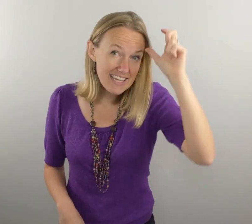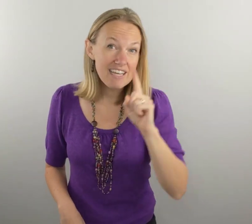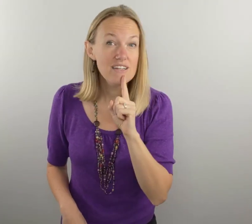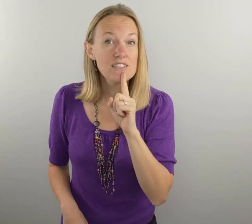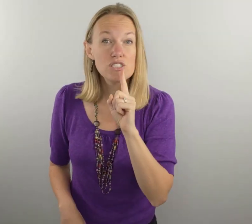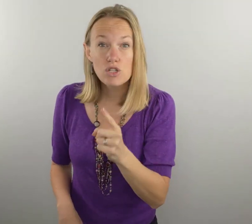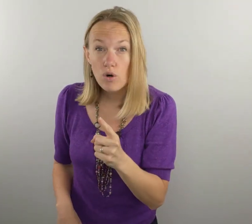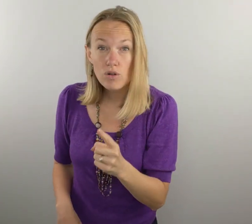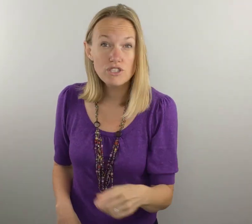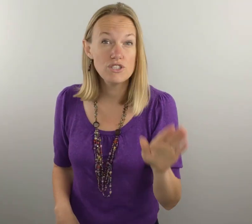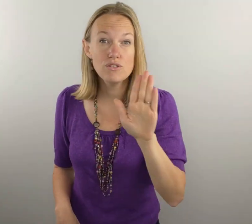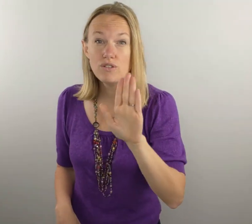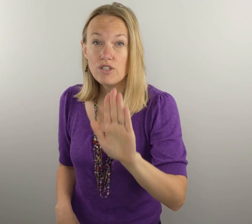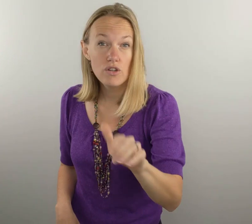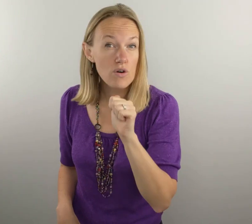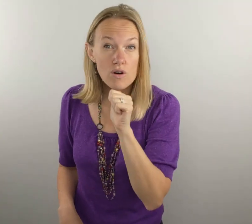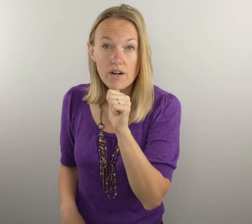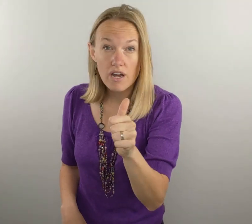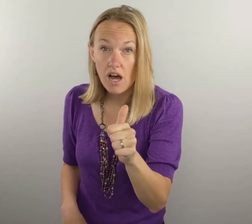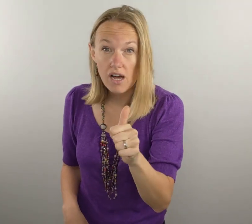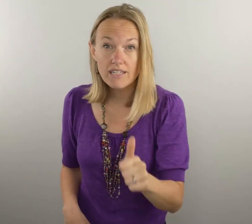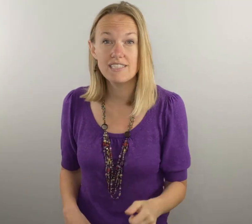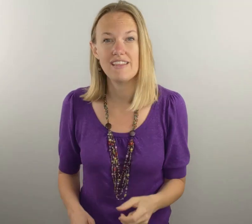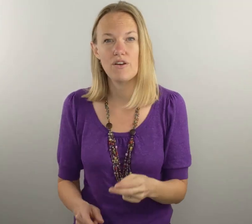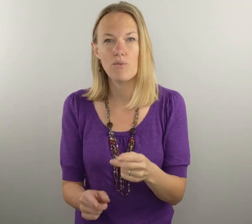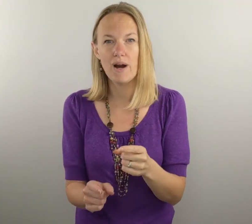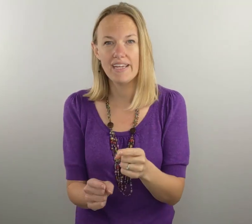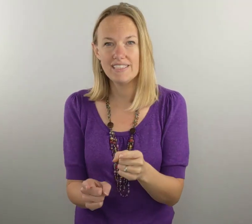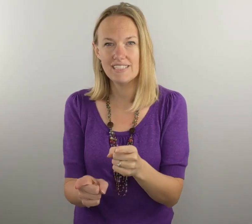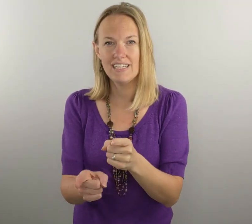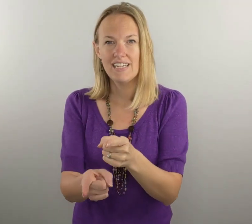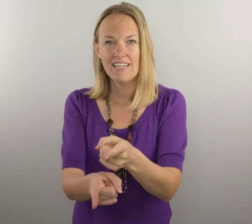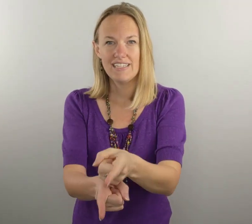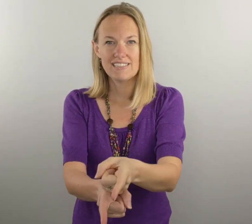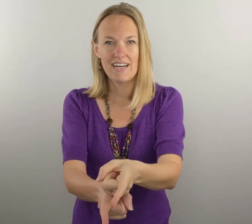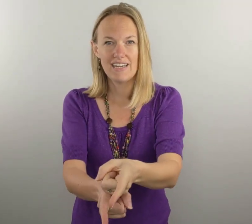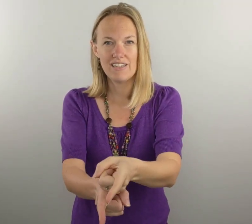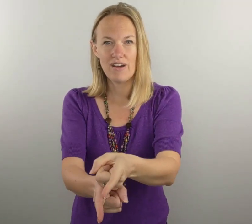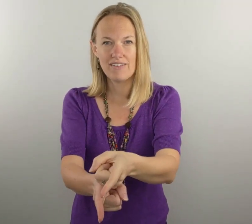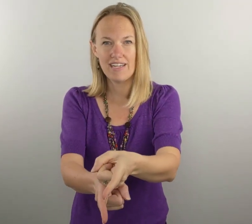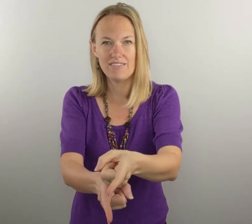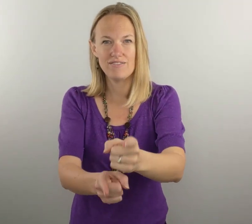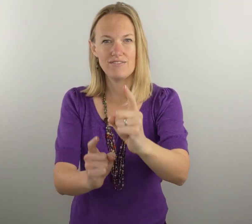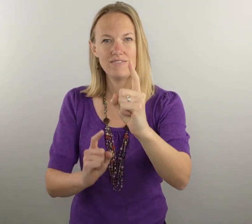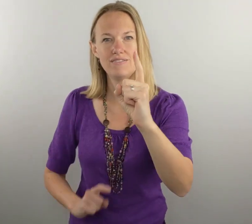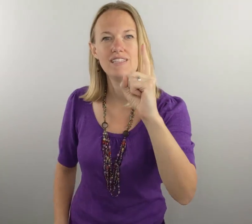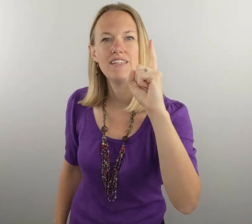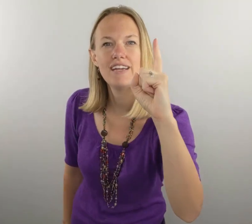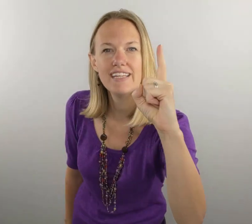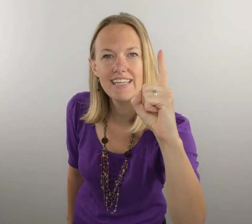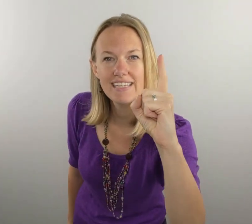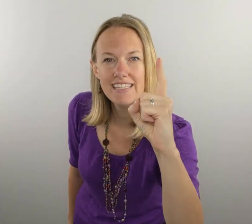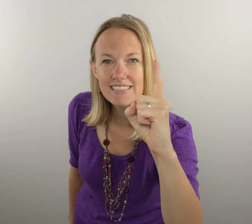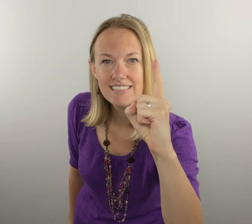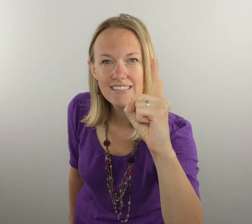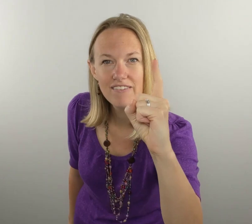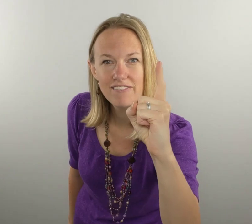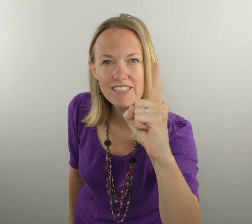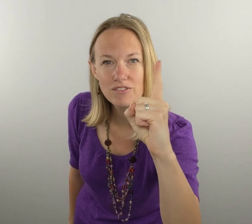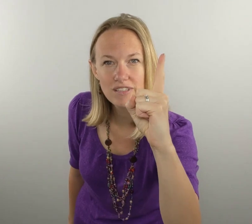He told you you're not, and then right is you have kind of your hand like this, a fist with your